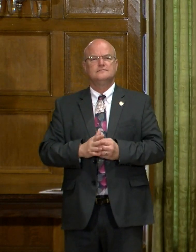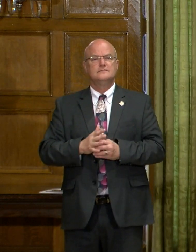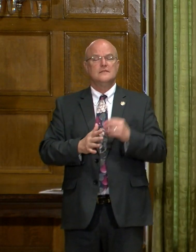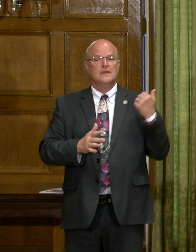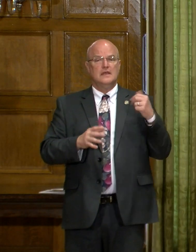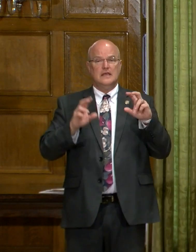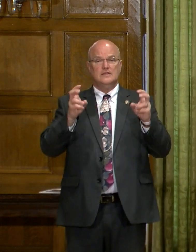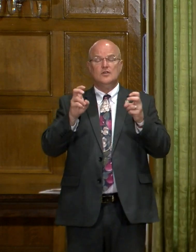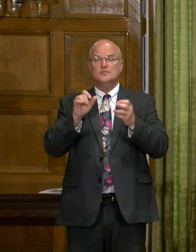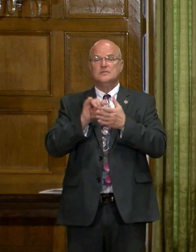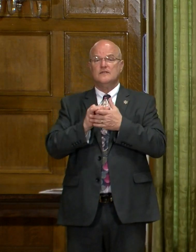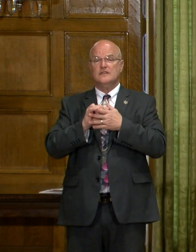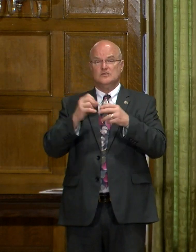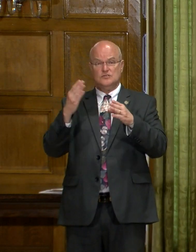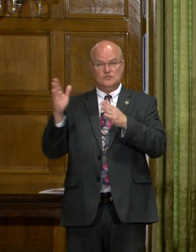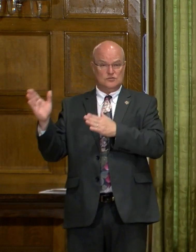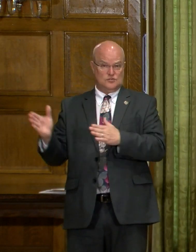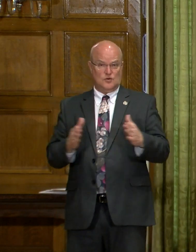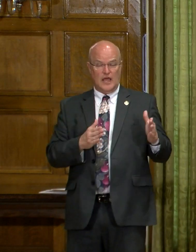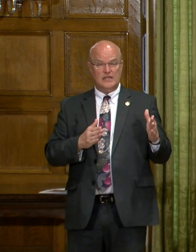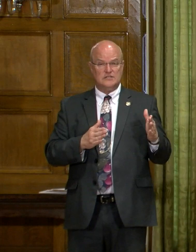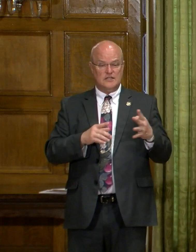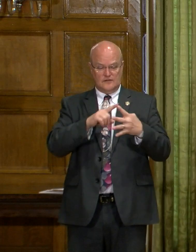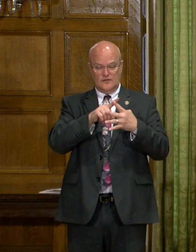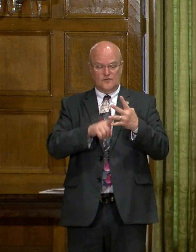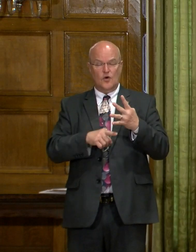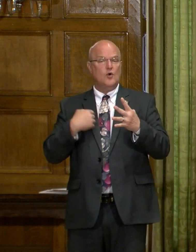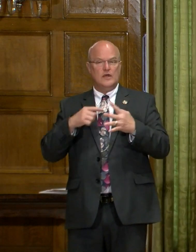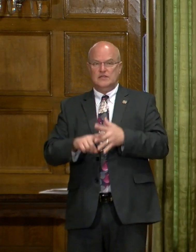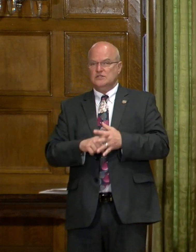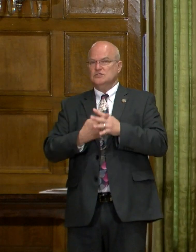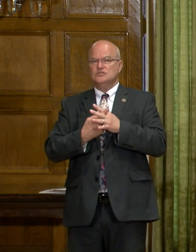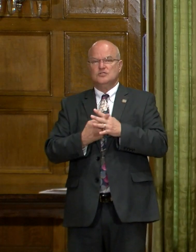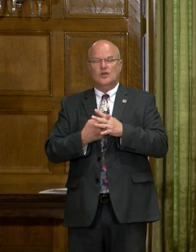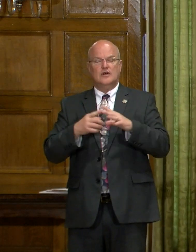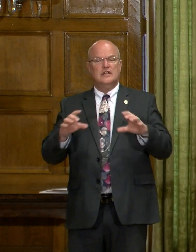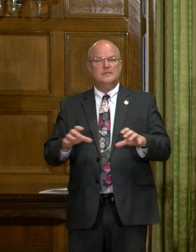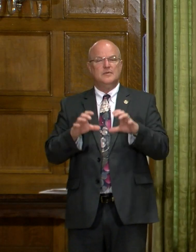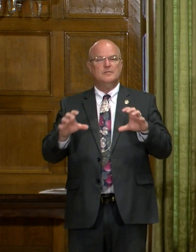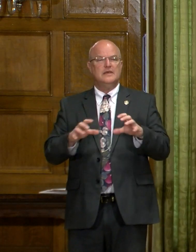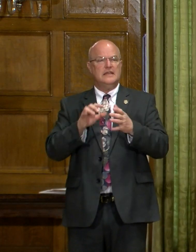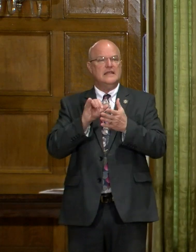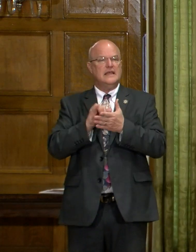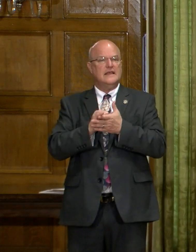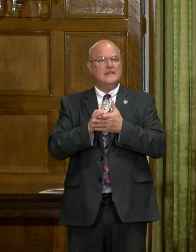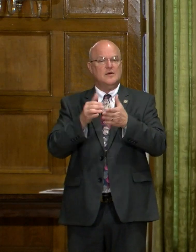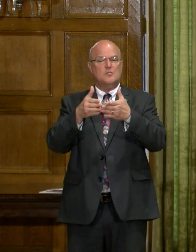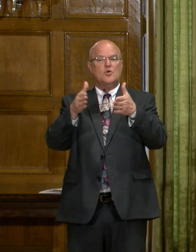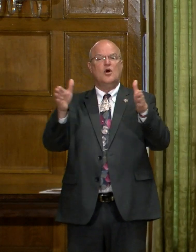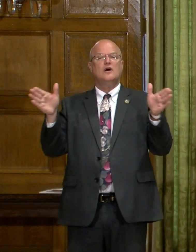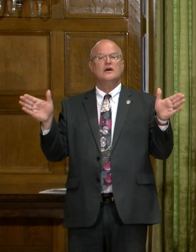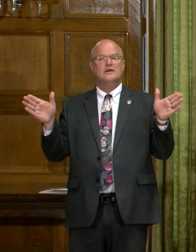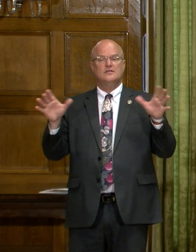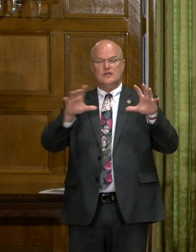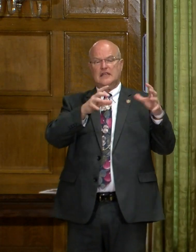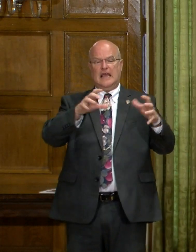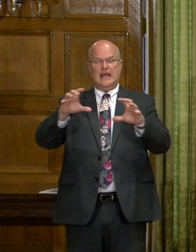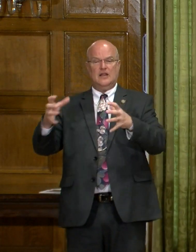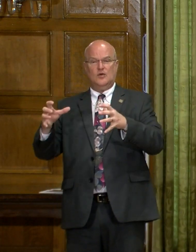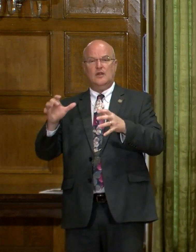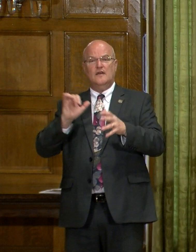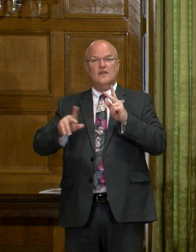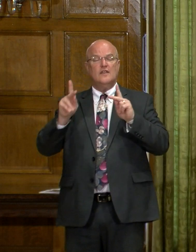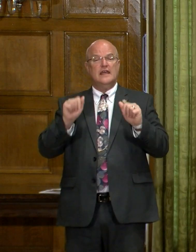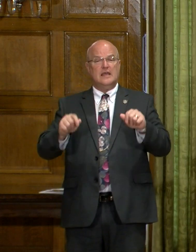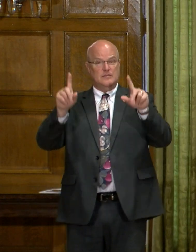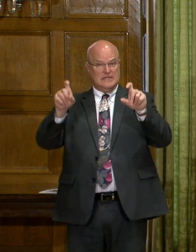In terms of the strategy, we can start implementing the broader category of